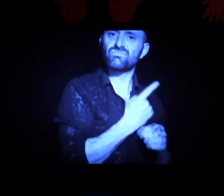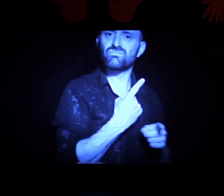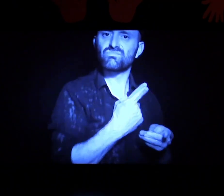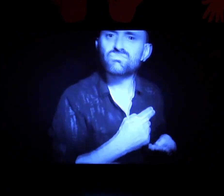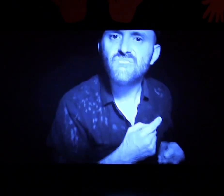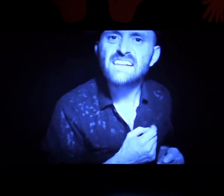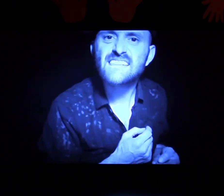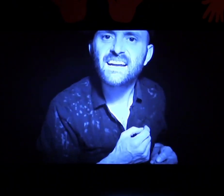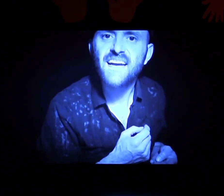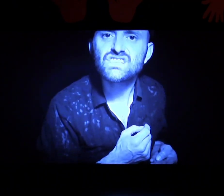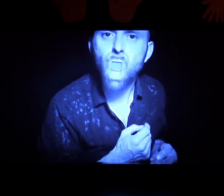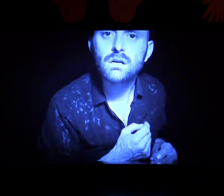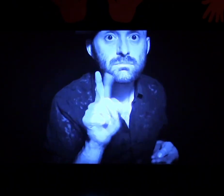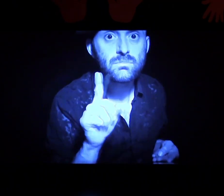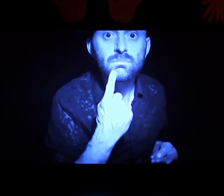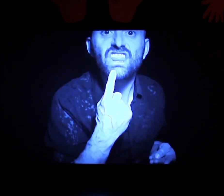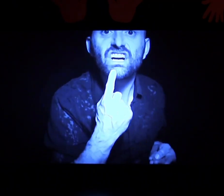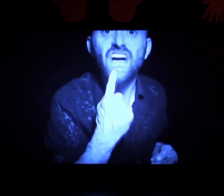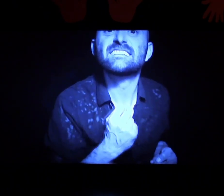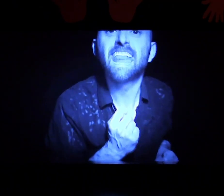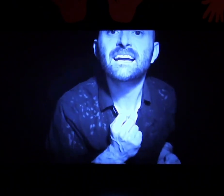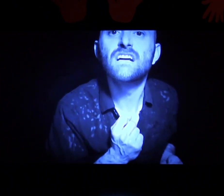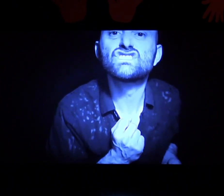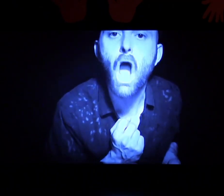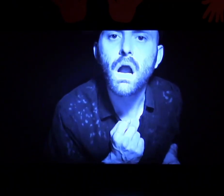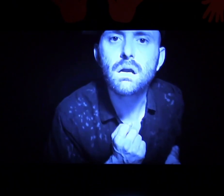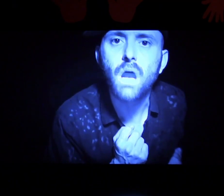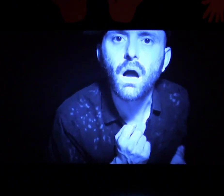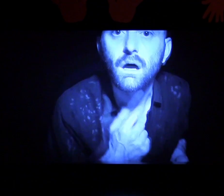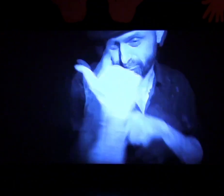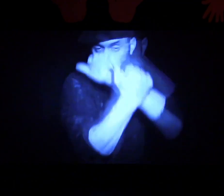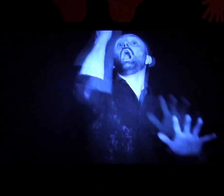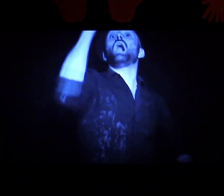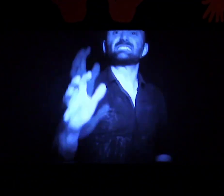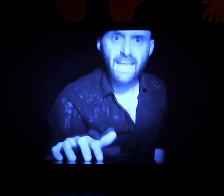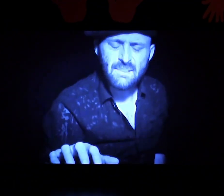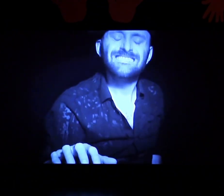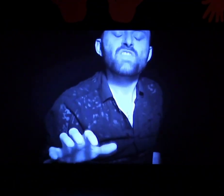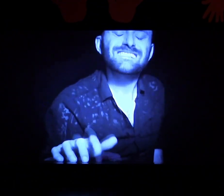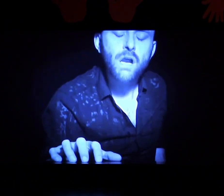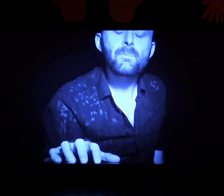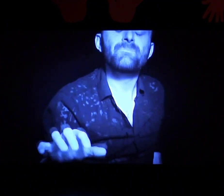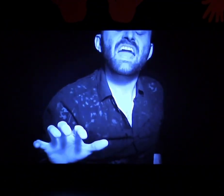Say it correctly. Tick, tock. No, tick, tock.